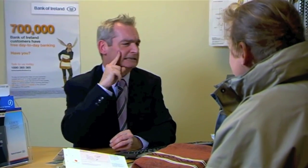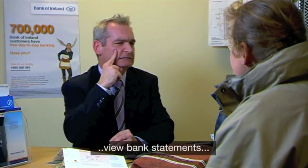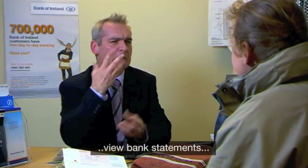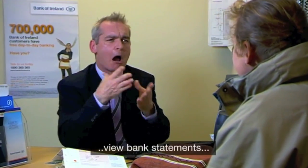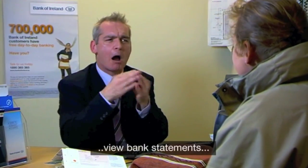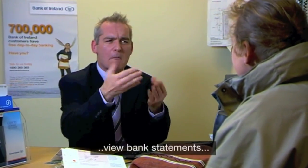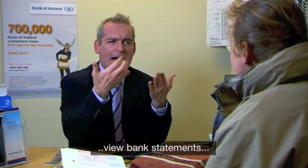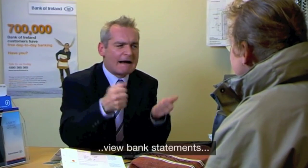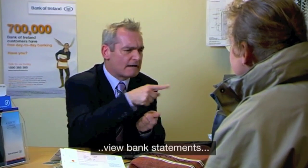view bank statements,